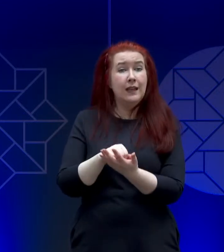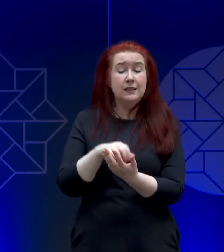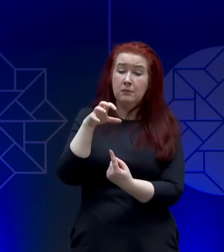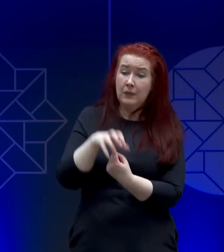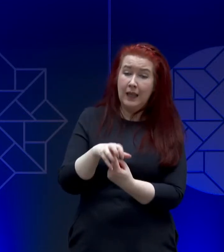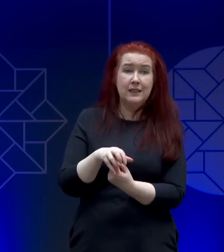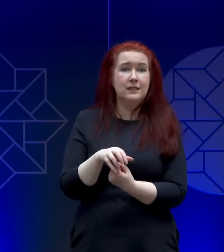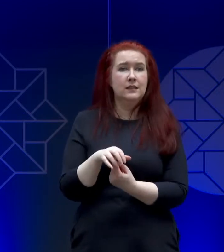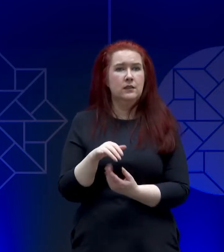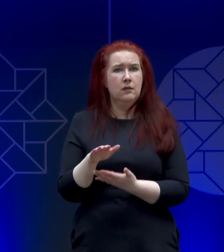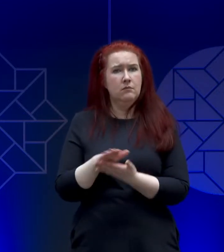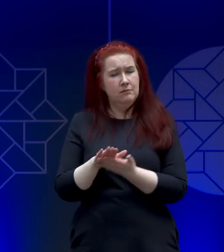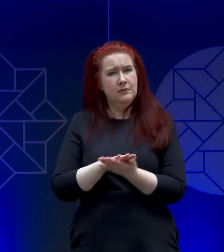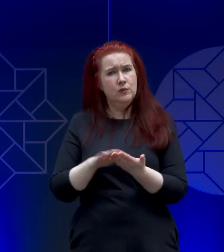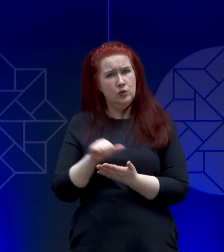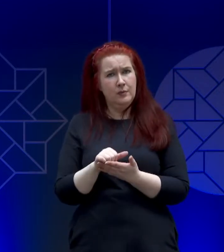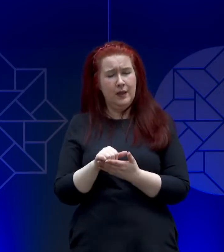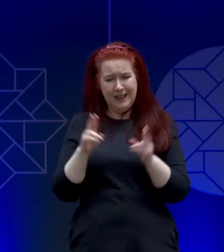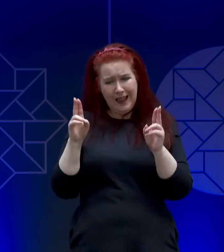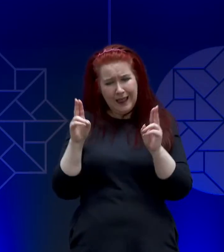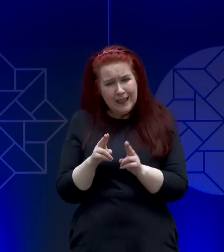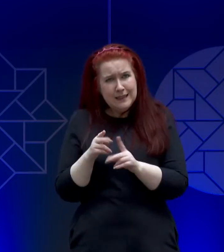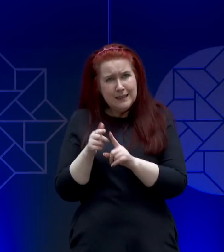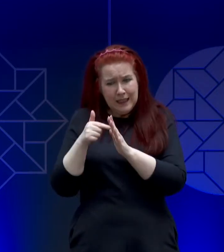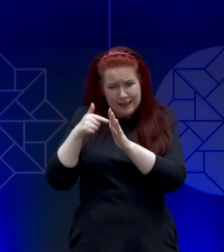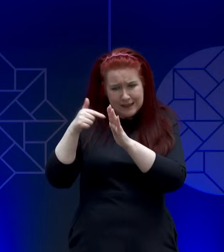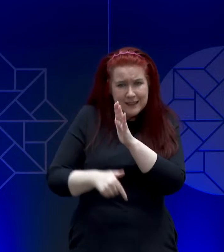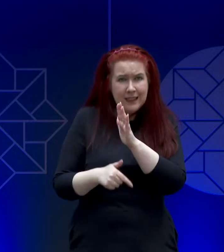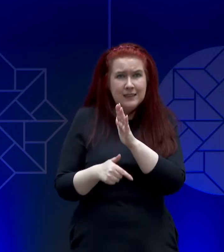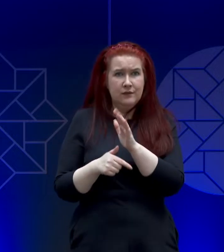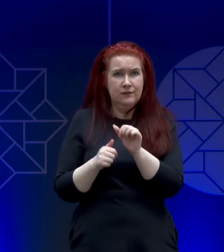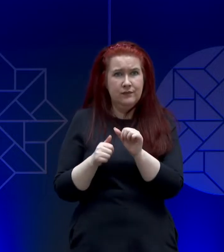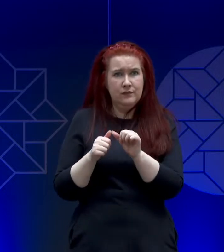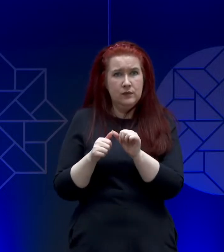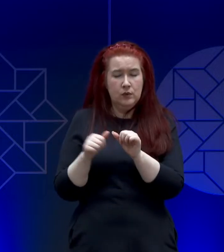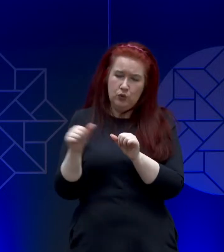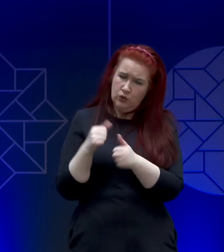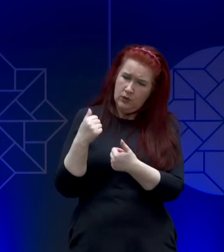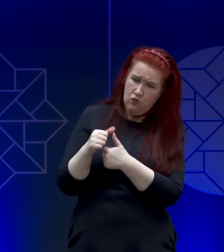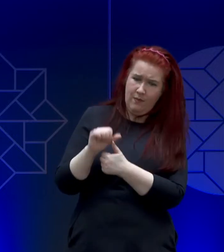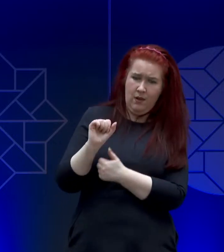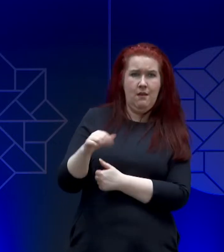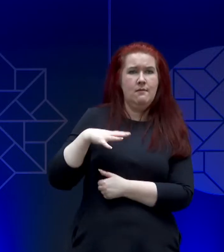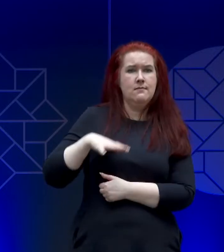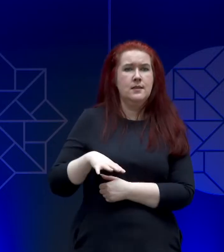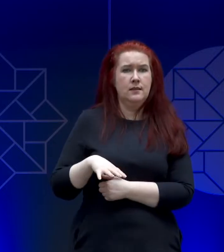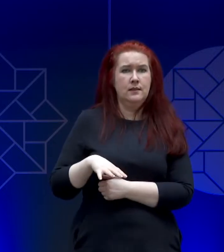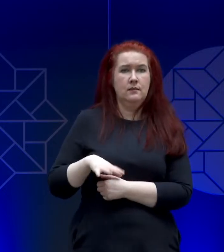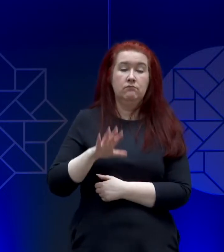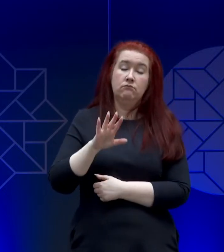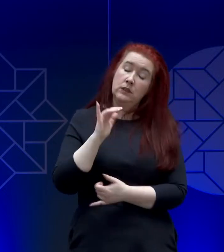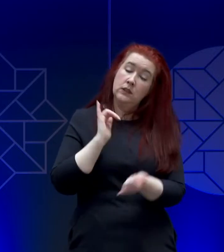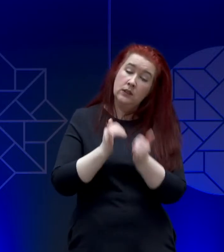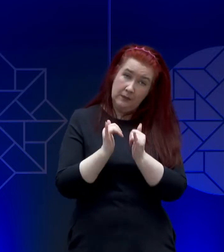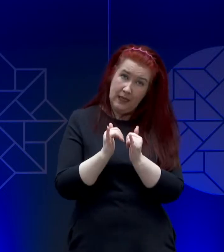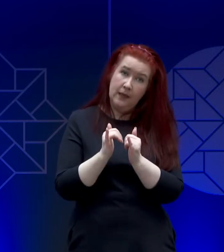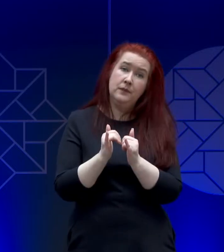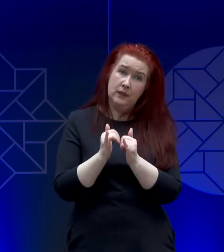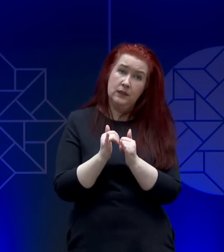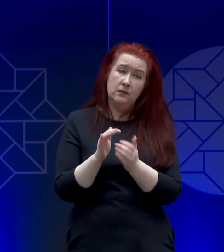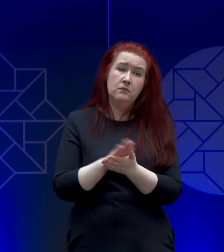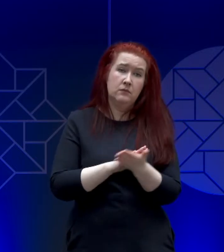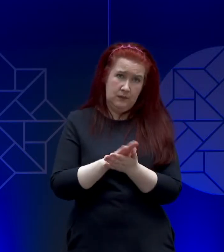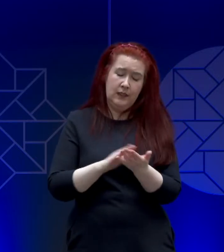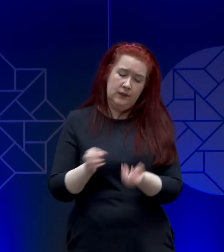be the least intensive setting appropriate to the person's needs. Sometimes that appropriate